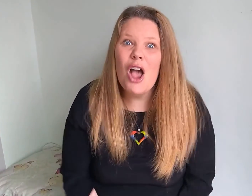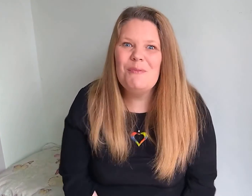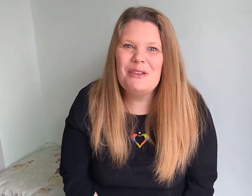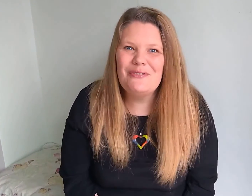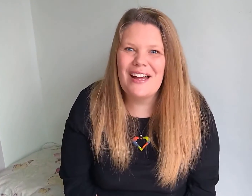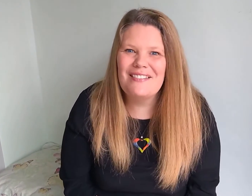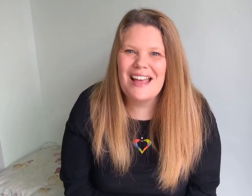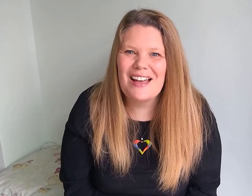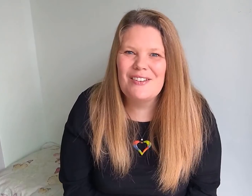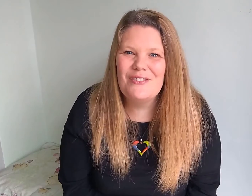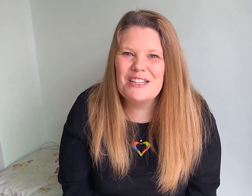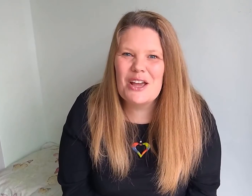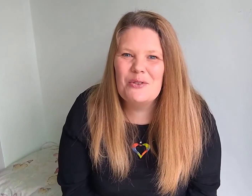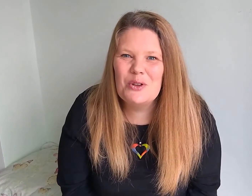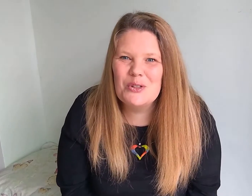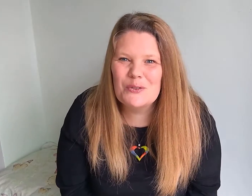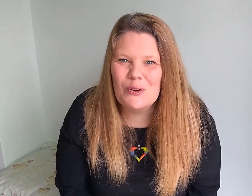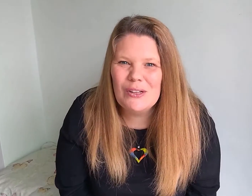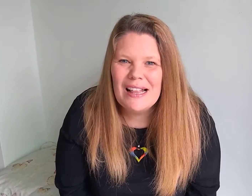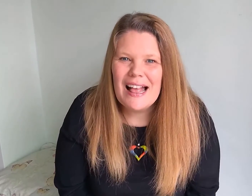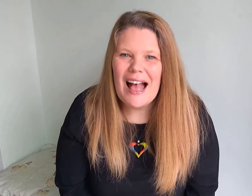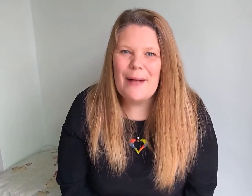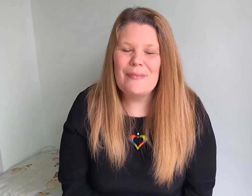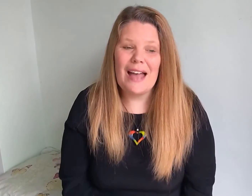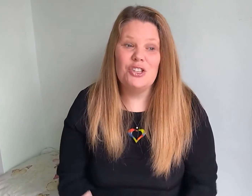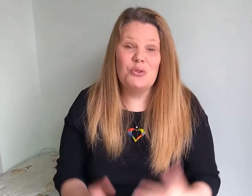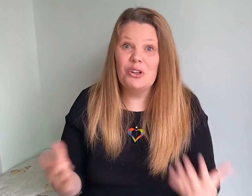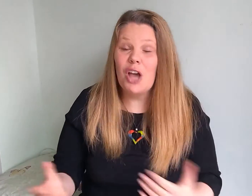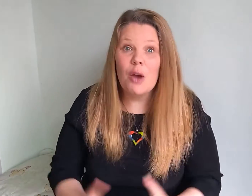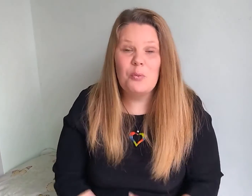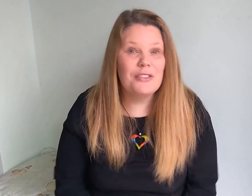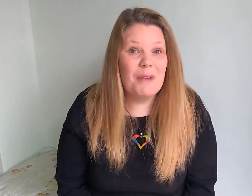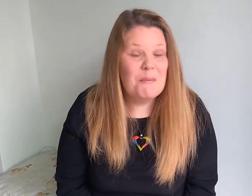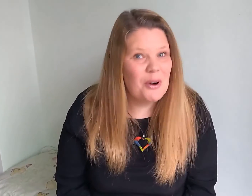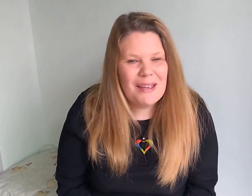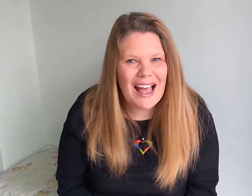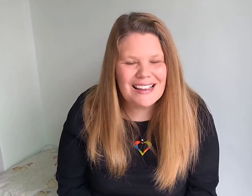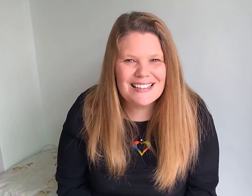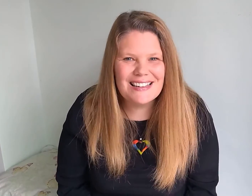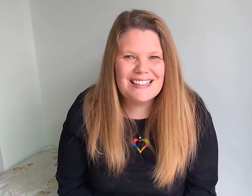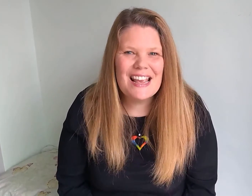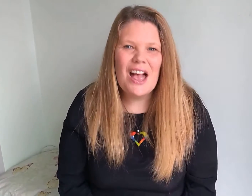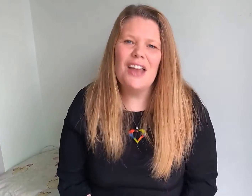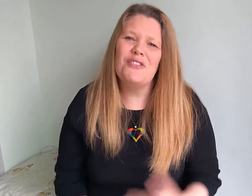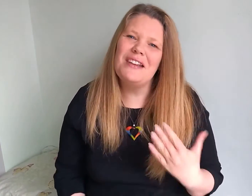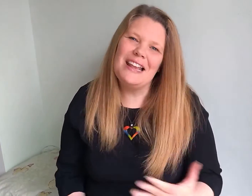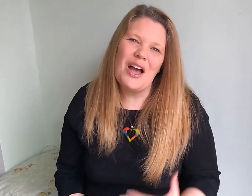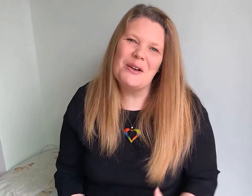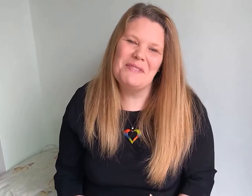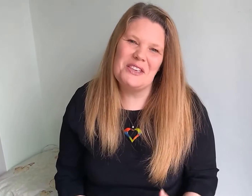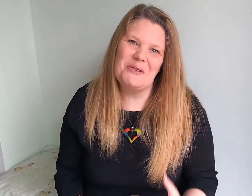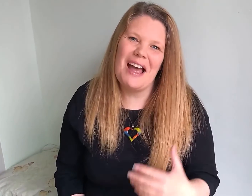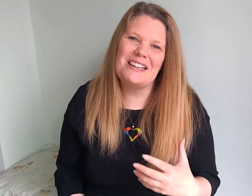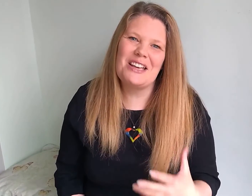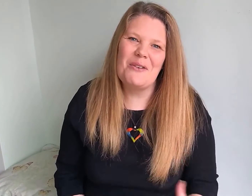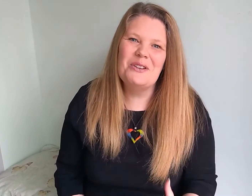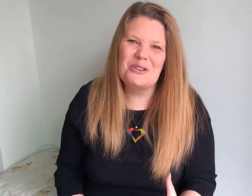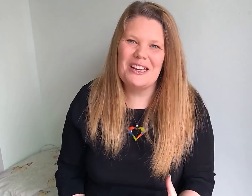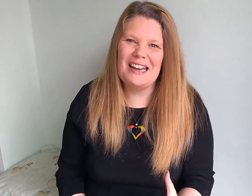hope you found that video useful and you can cope with my Brummie accent. And I really hope that you had a go and joining